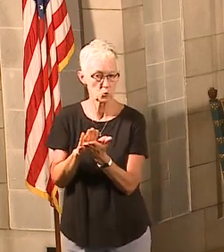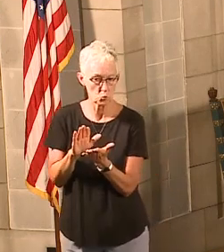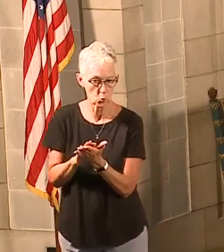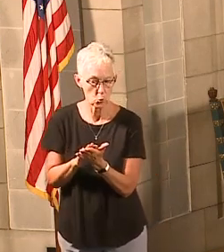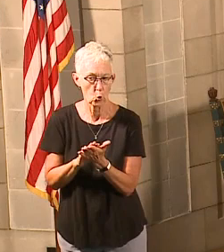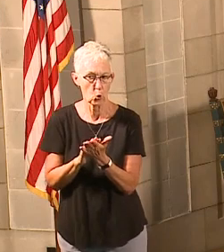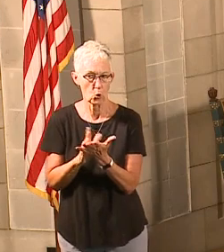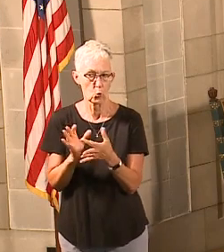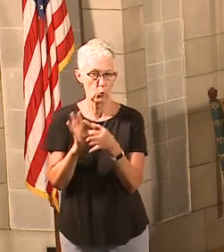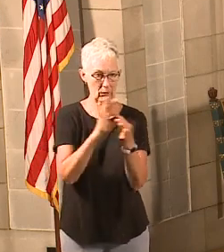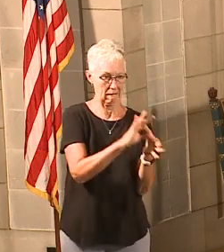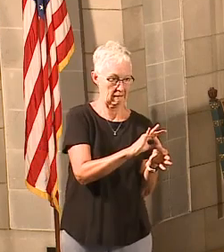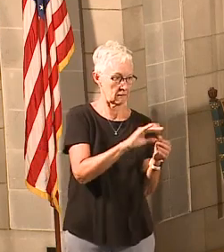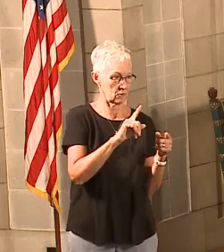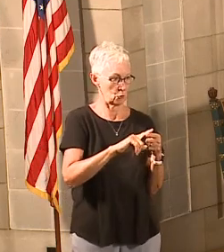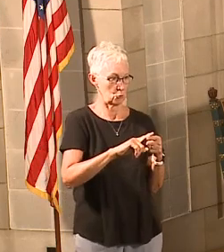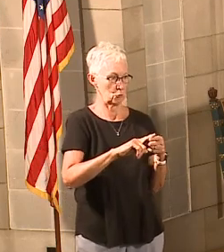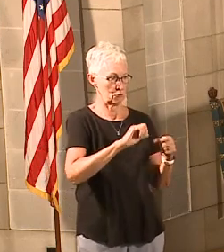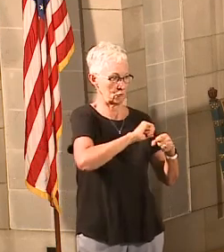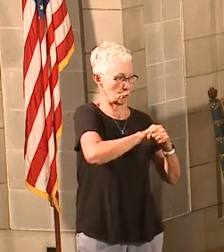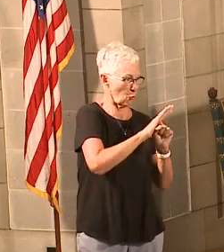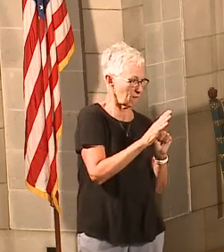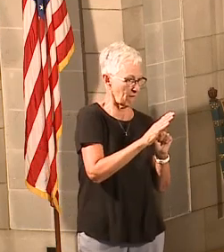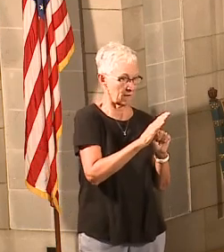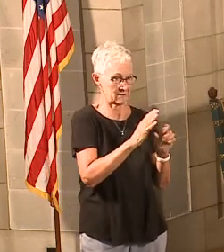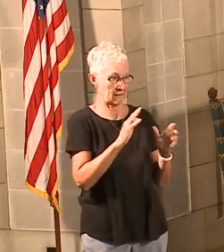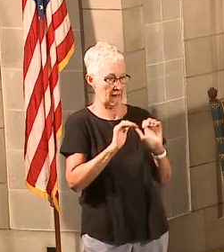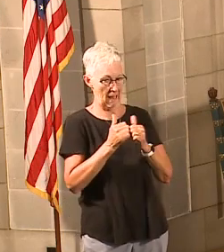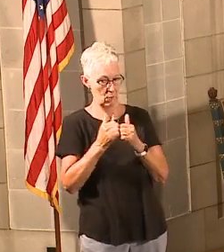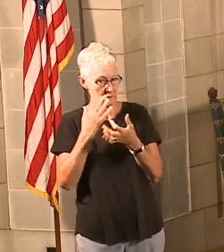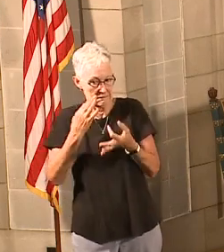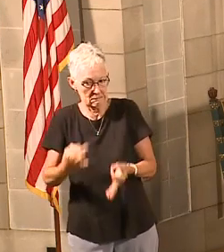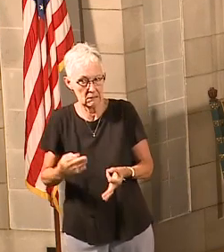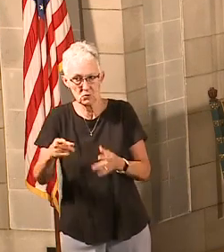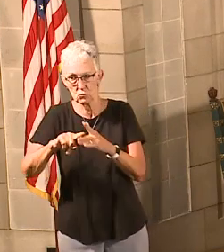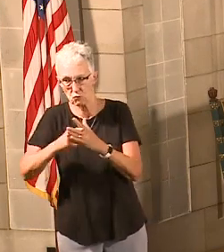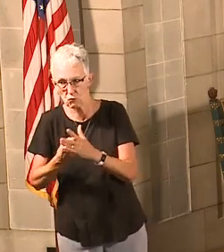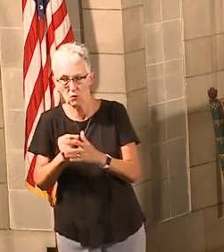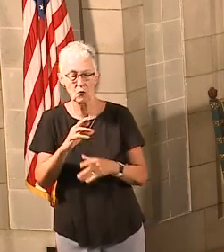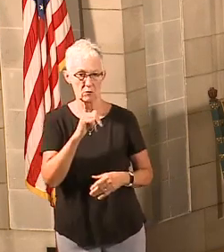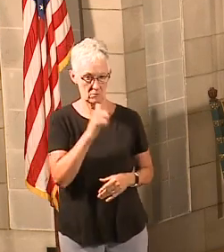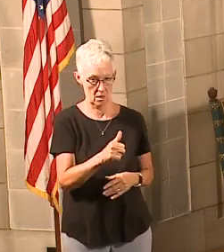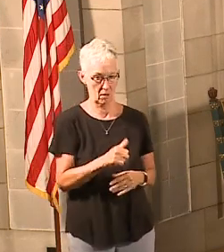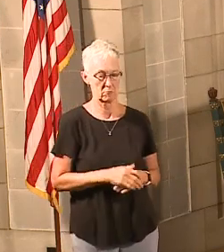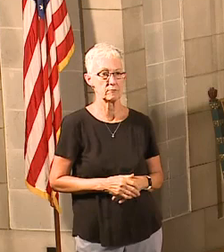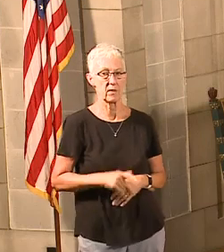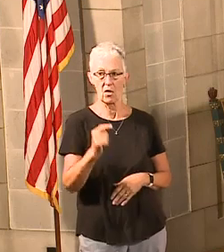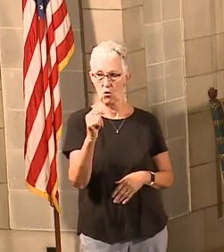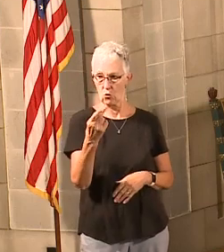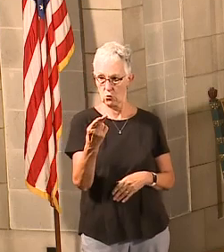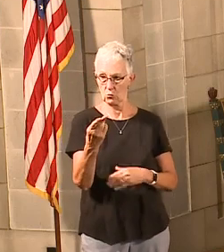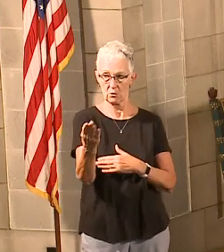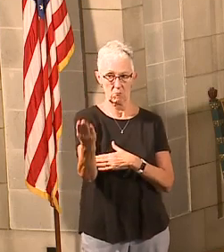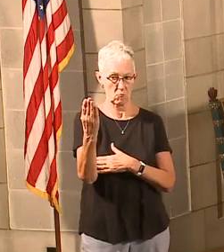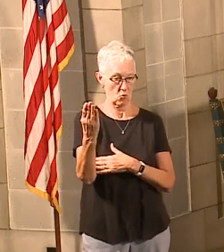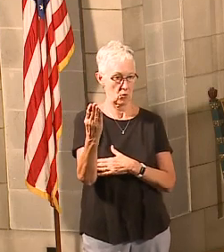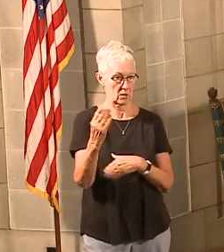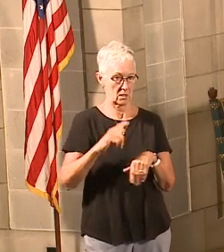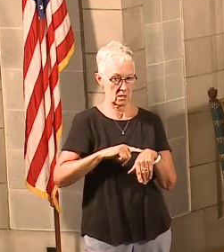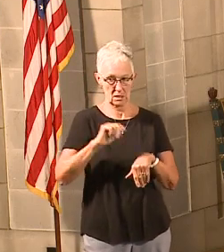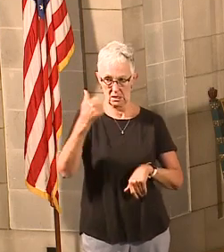in the state of Nebraska. So please tune in for that. And then on Thursday at 10 a.m., there will be a Korean War